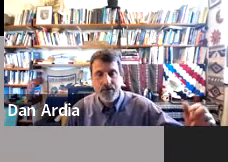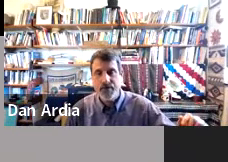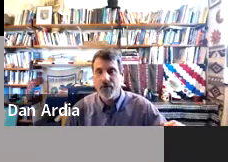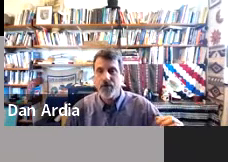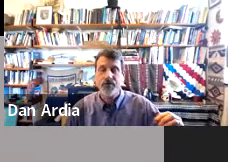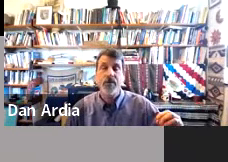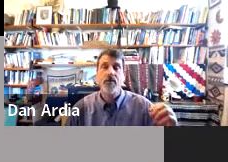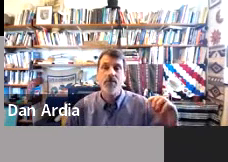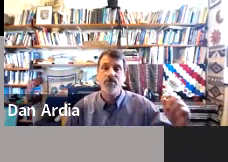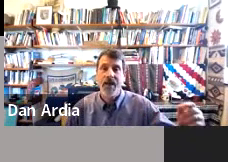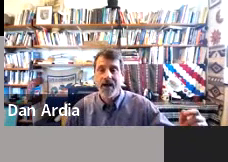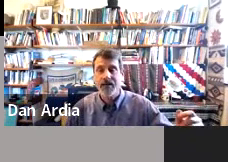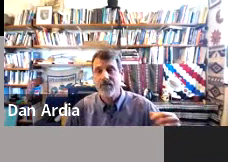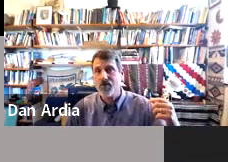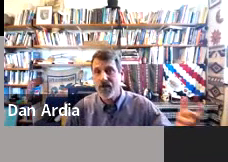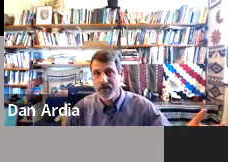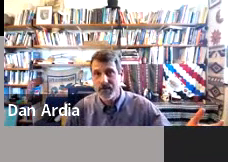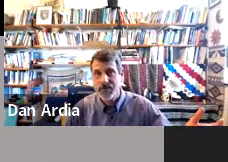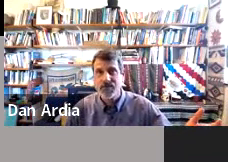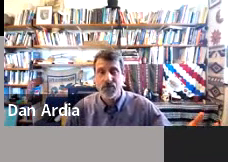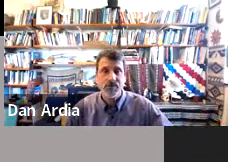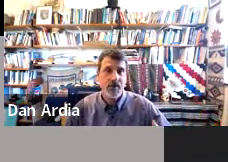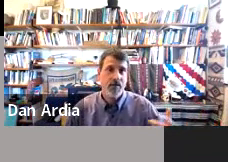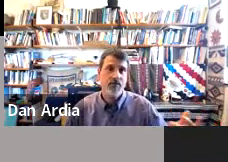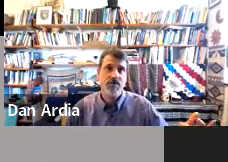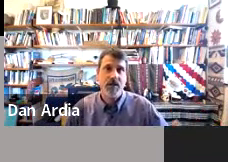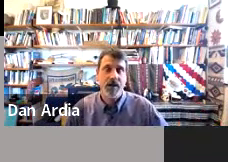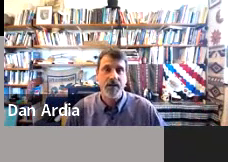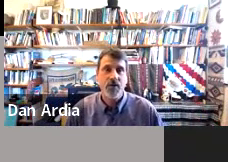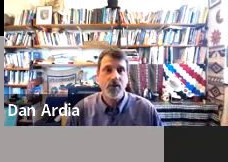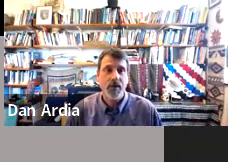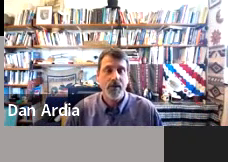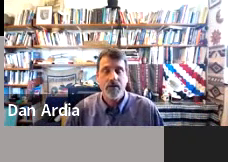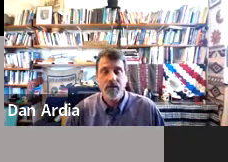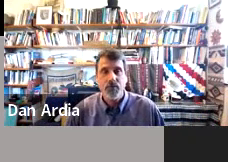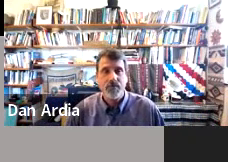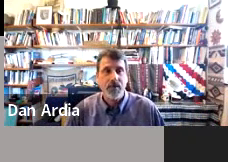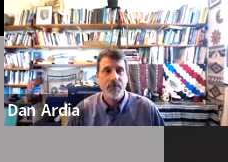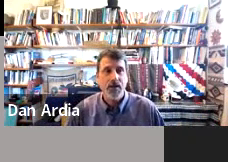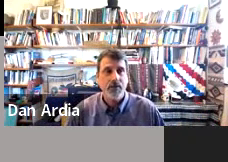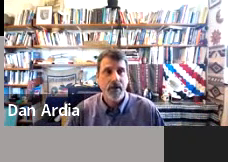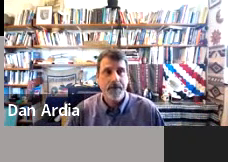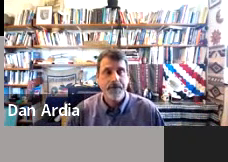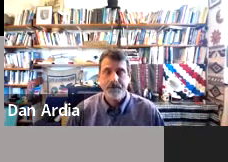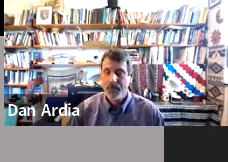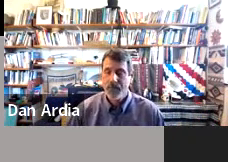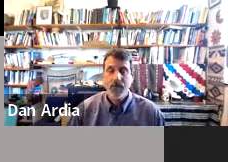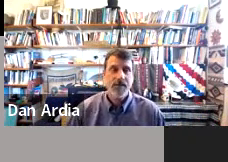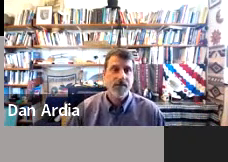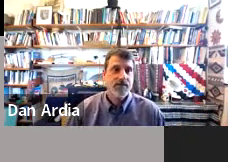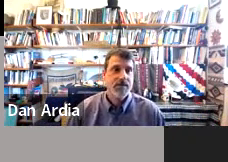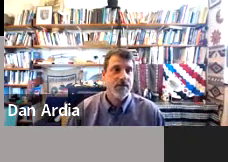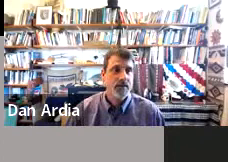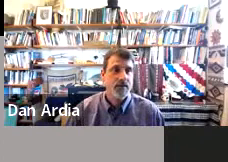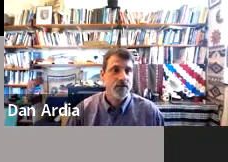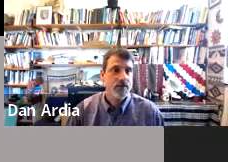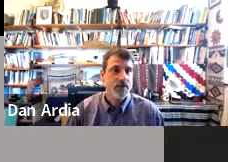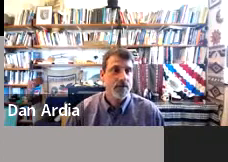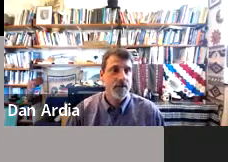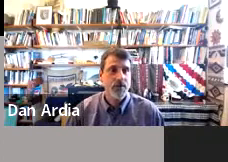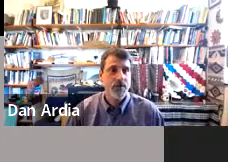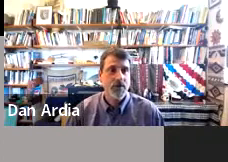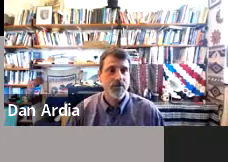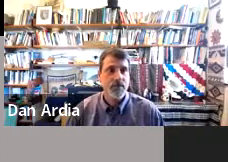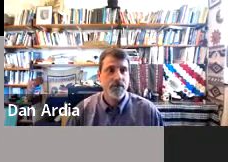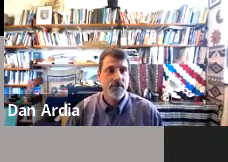range boundaries are those that are most active, most likely to disperse, which is likely correlated with metabolic rate. Second thing you can